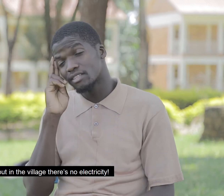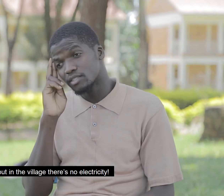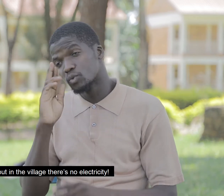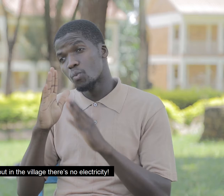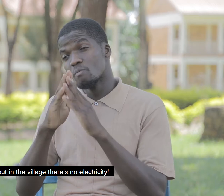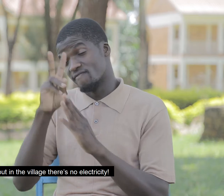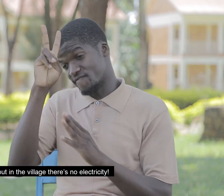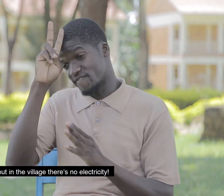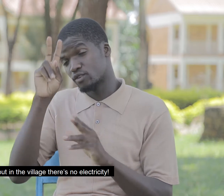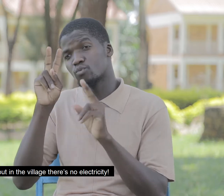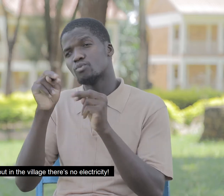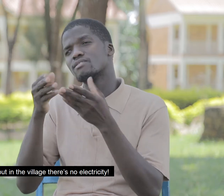But in the village,